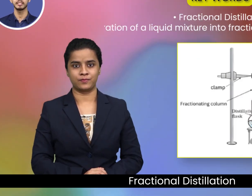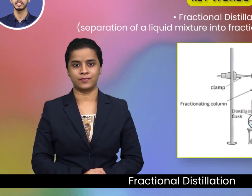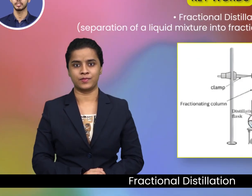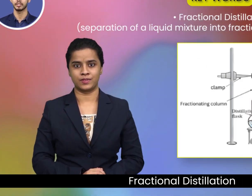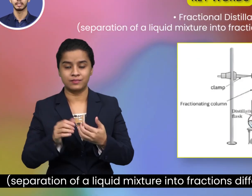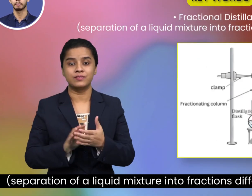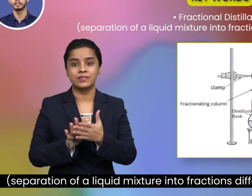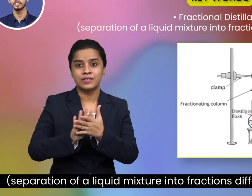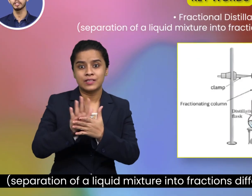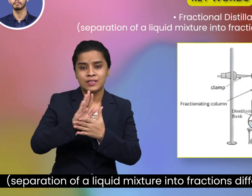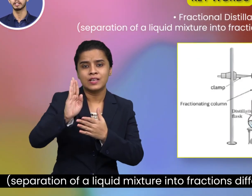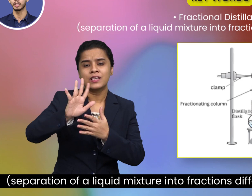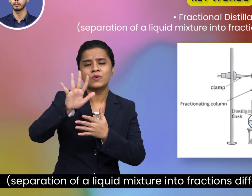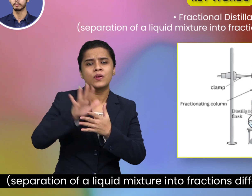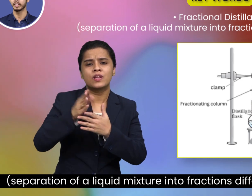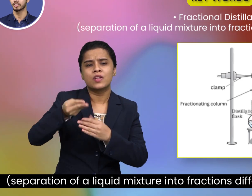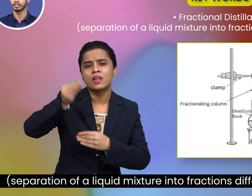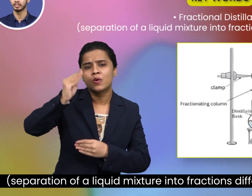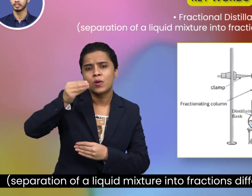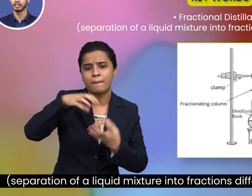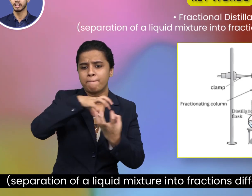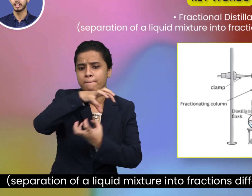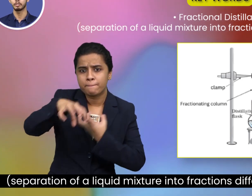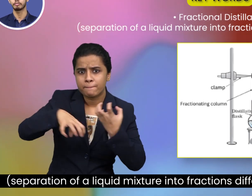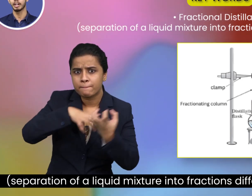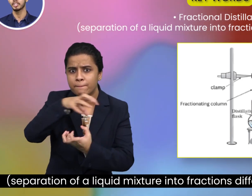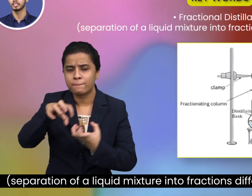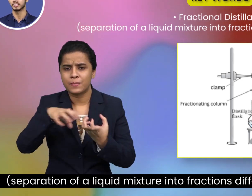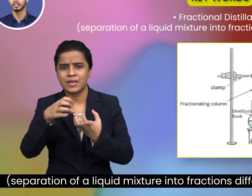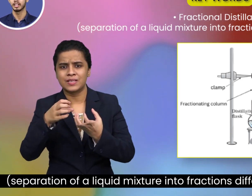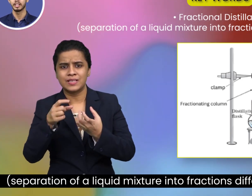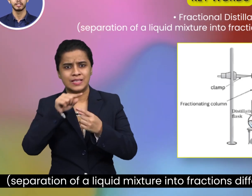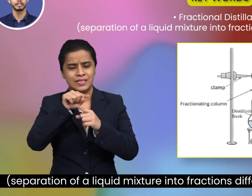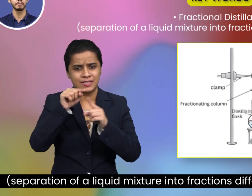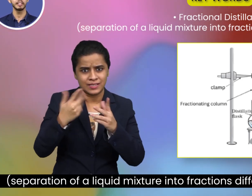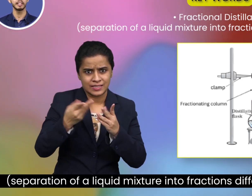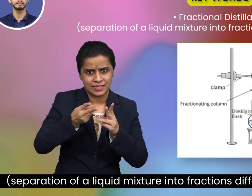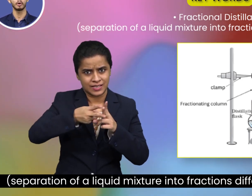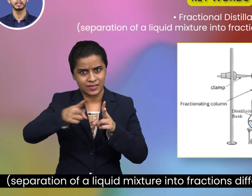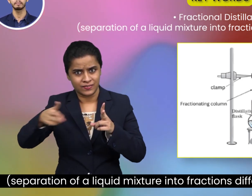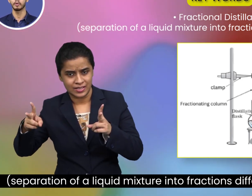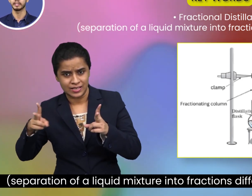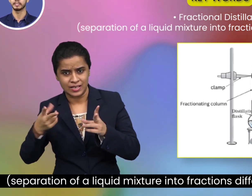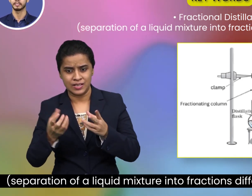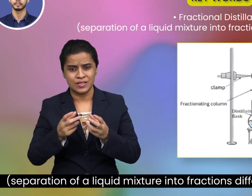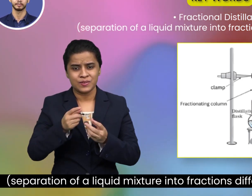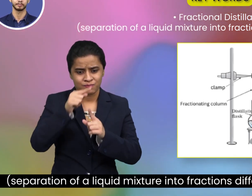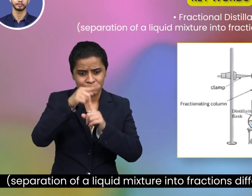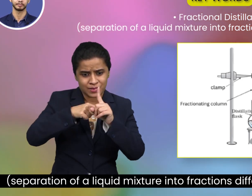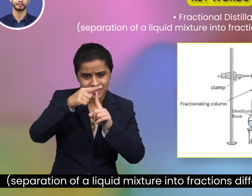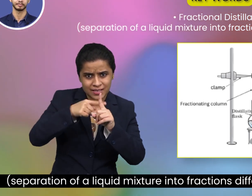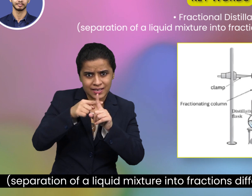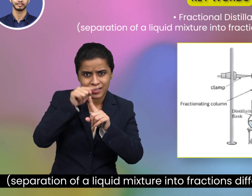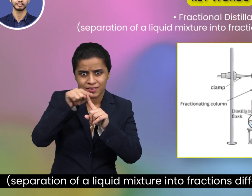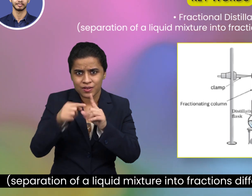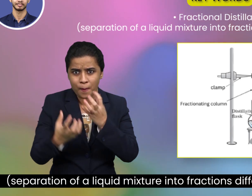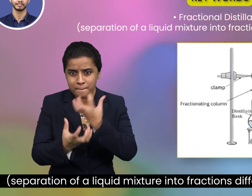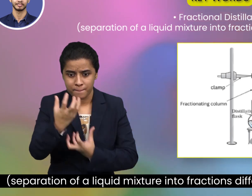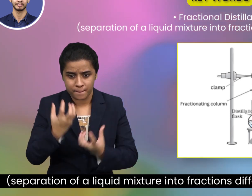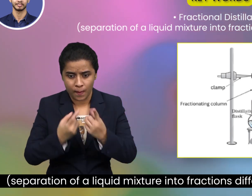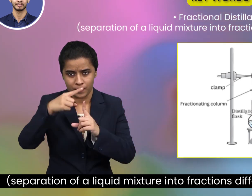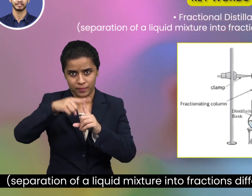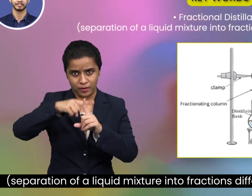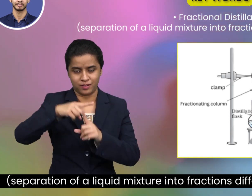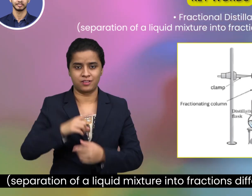fractional distillation, separation of a liquid mixture into fractions differing in boiling point.